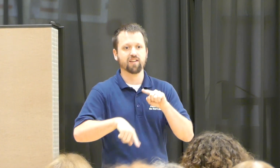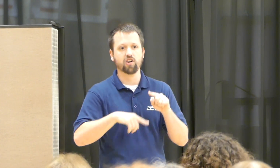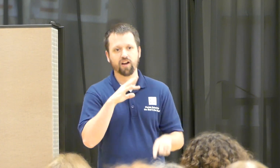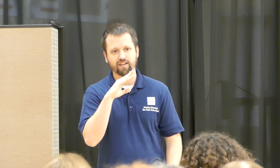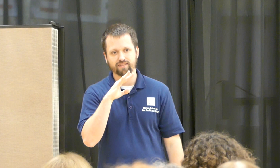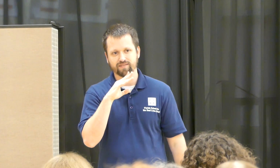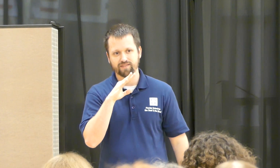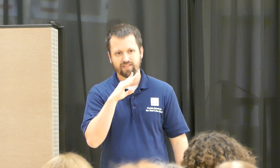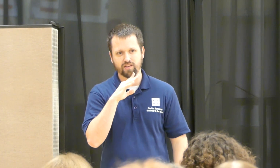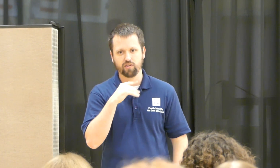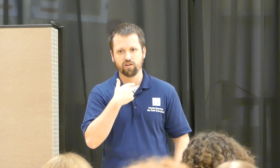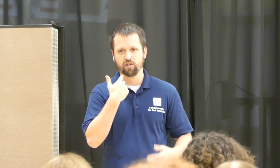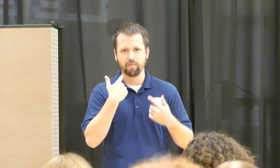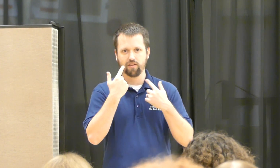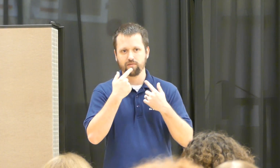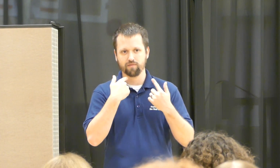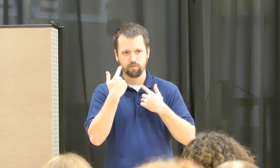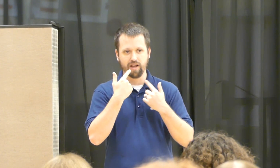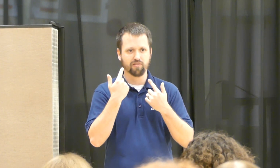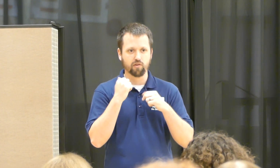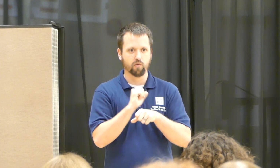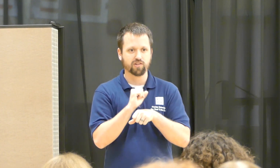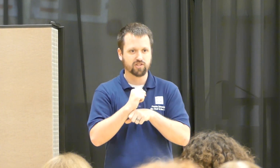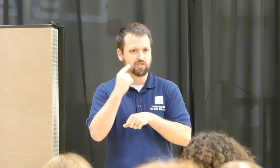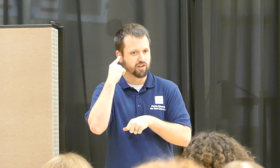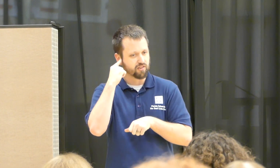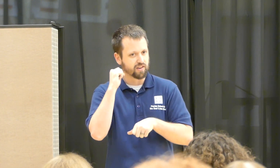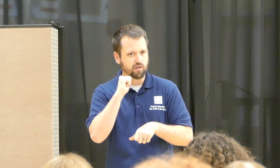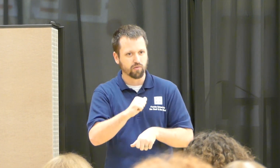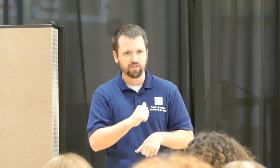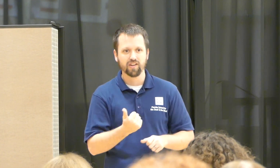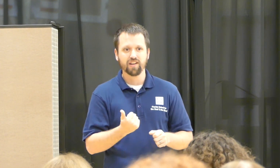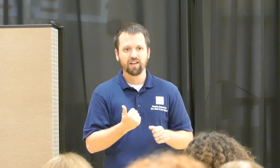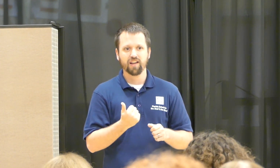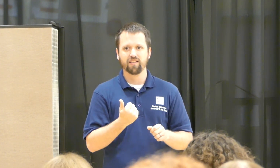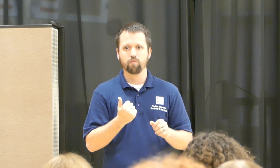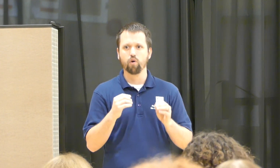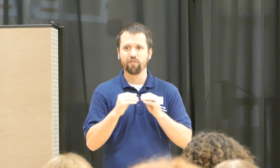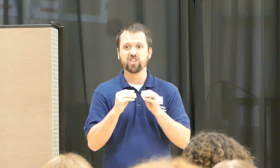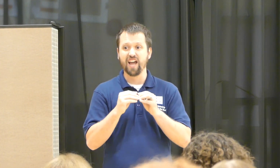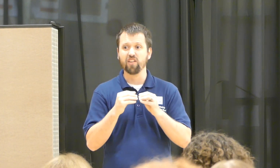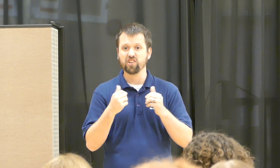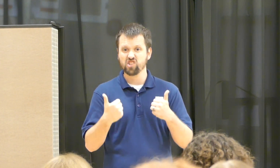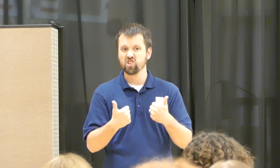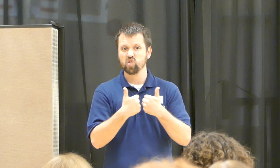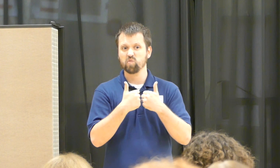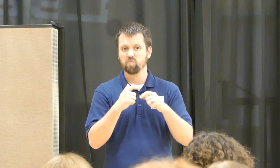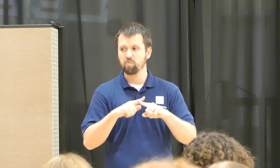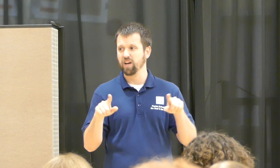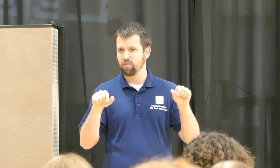talk. So, your mouth still works, just your ears don't. It's more of a challenge, but it's